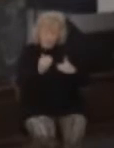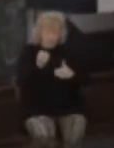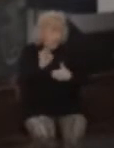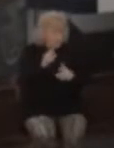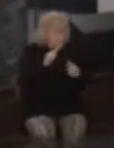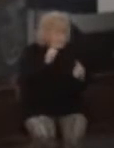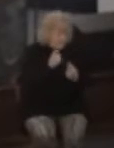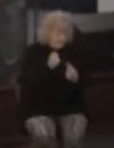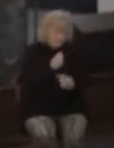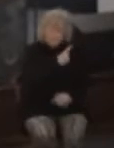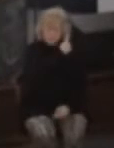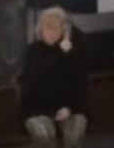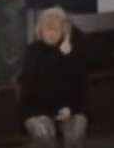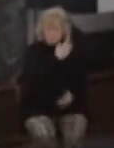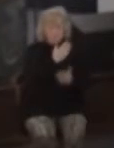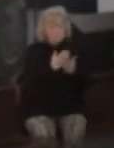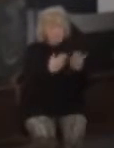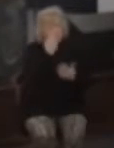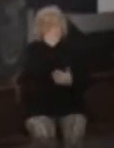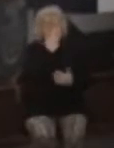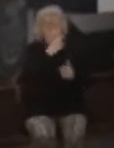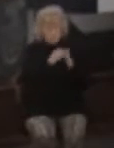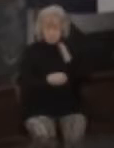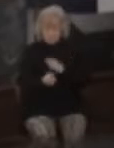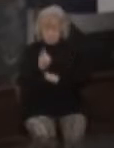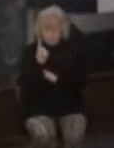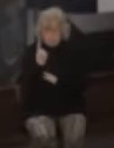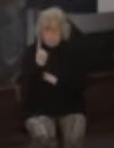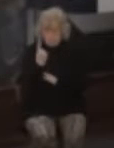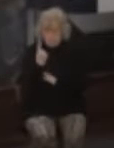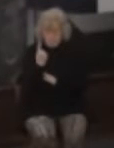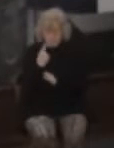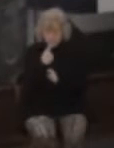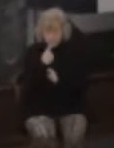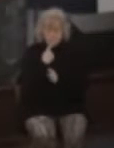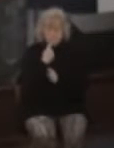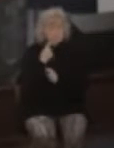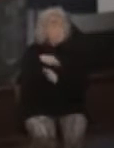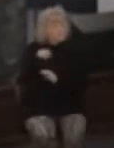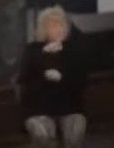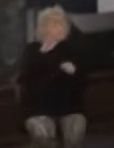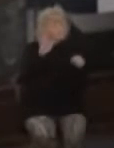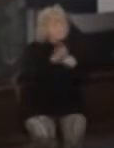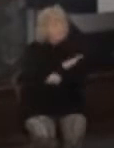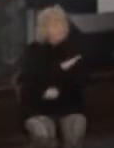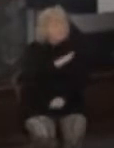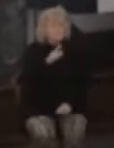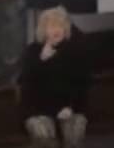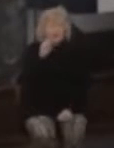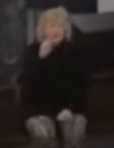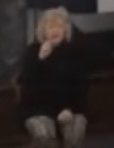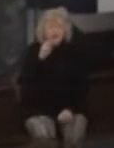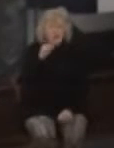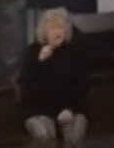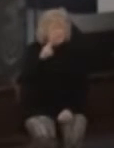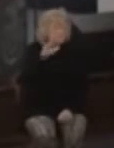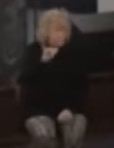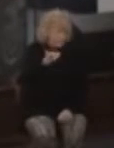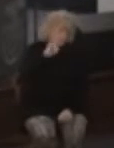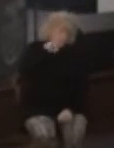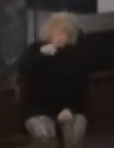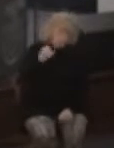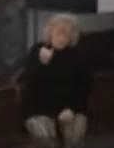look up here. This is part of Romans chapter 1, verse 29. It says, they are full of envy. Envy is a synonym for